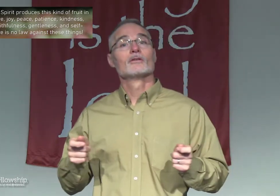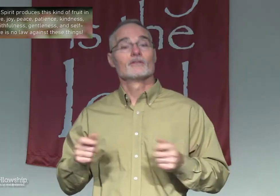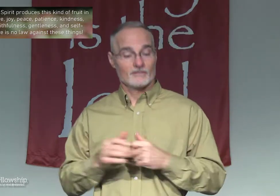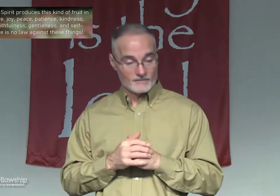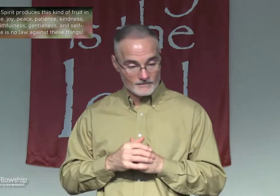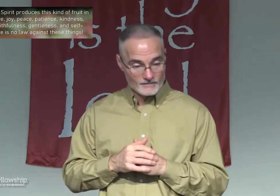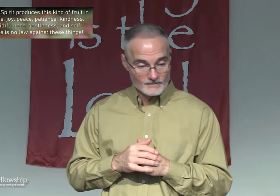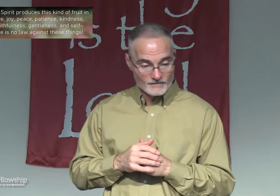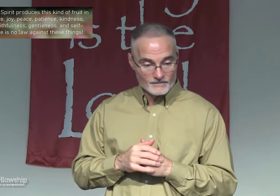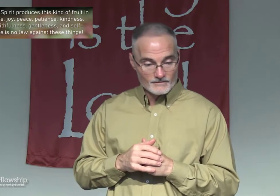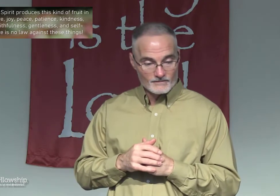self-control.